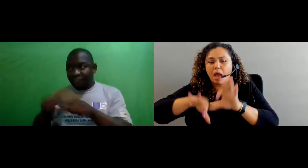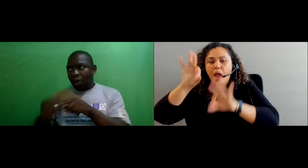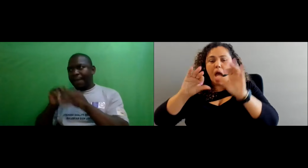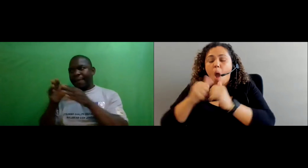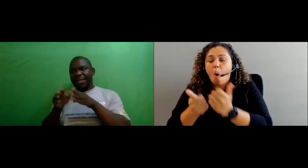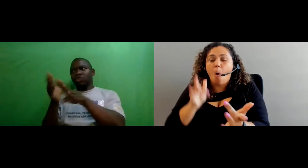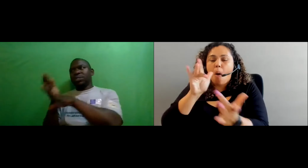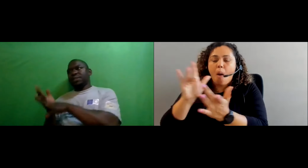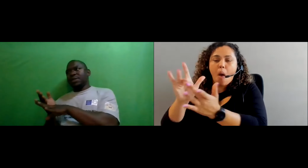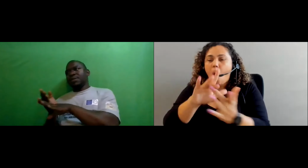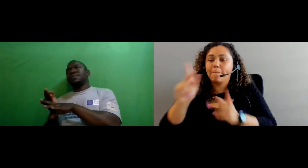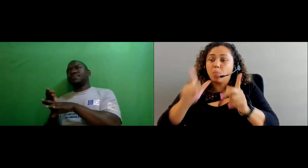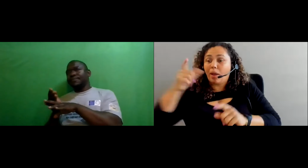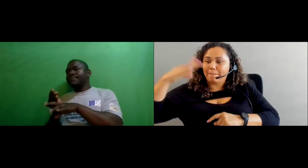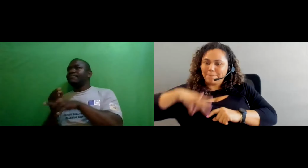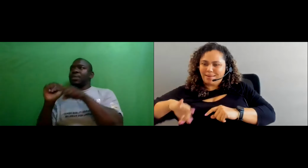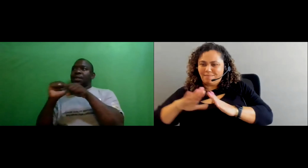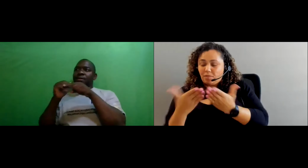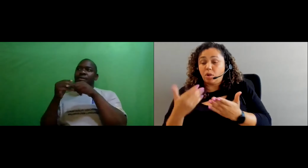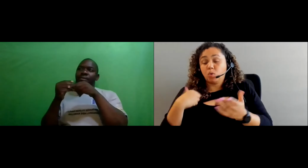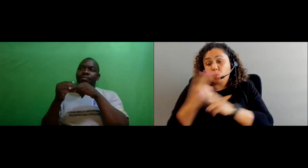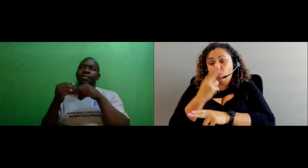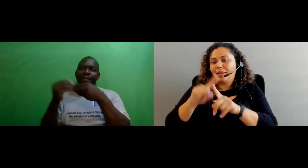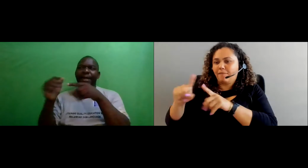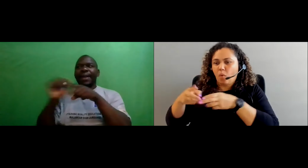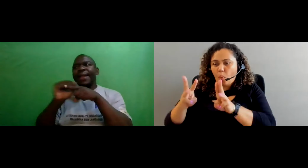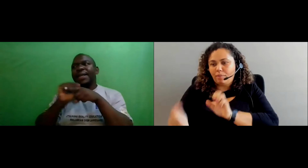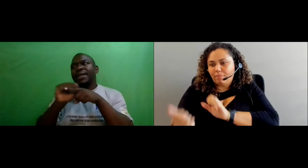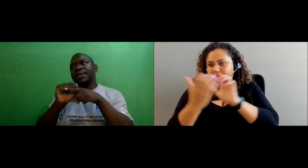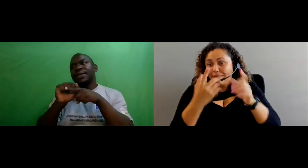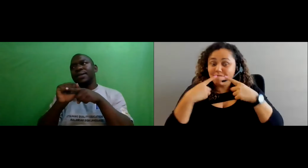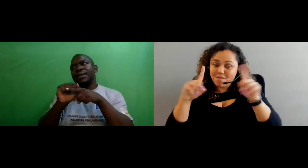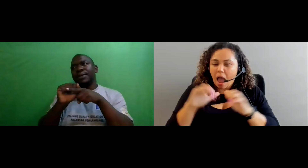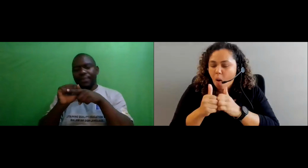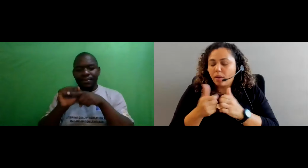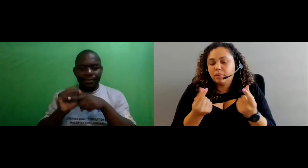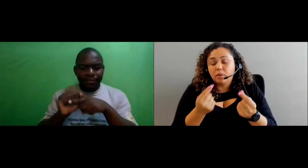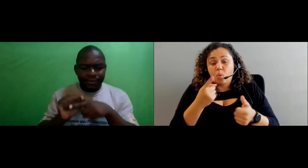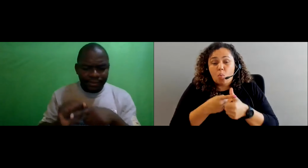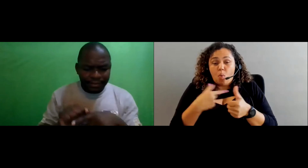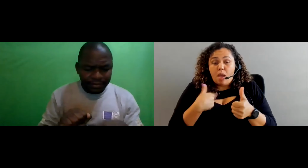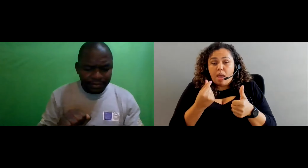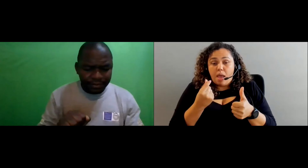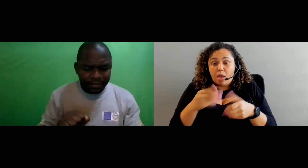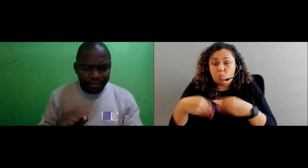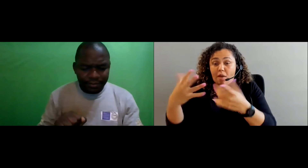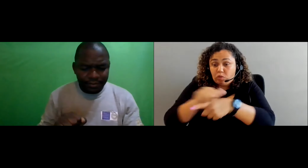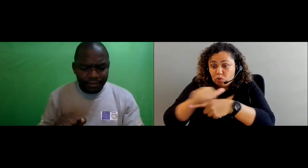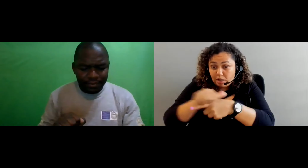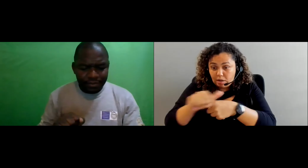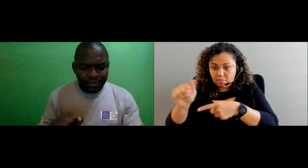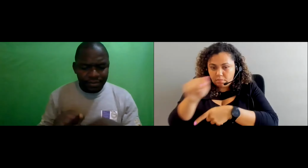to our beneficiaries. So we had to use different mechanisms to achieve that. So one of it was to provide trainings.